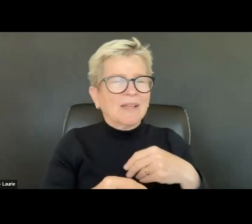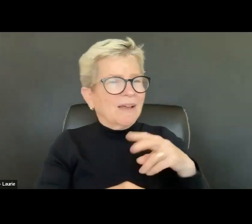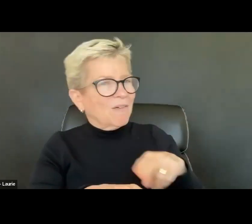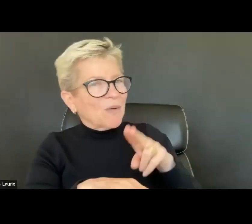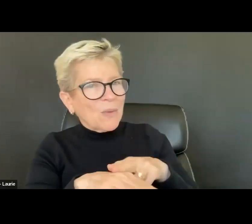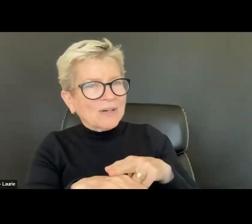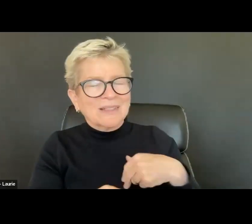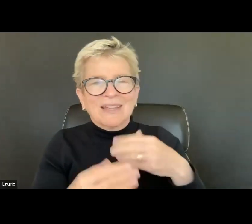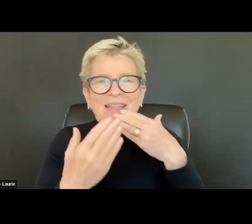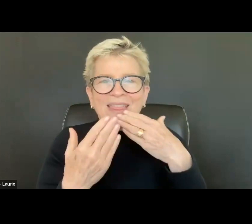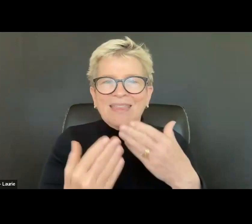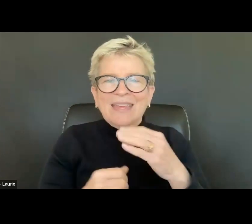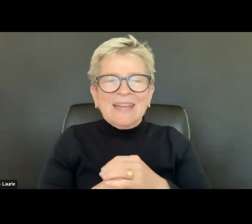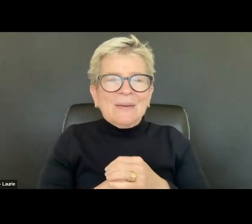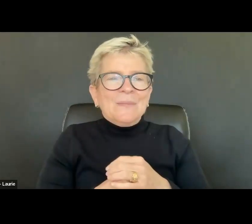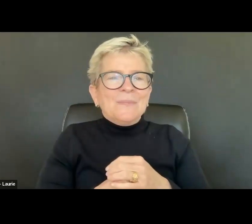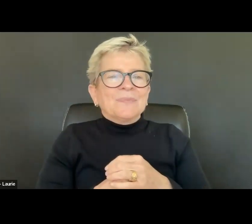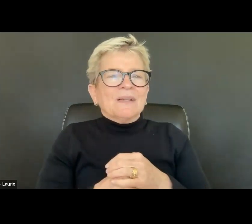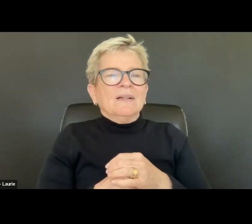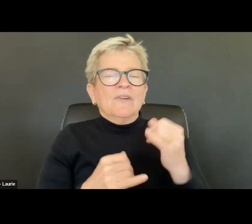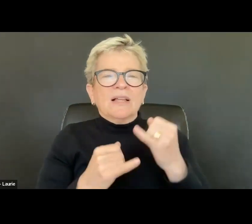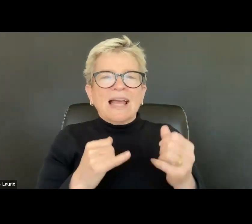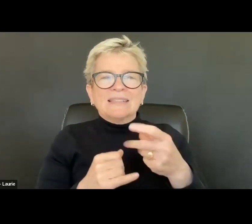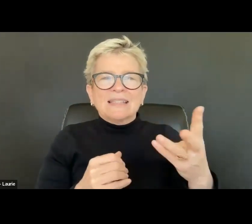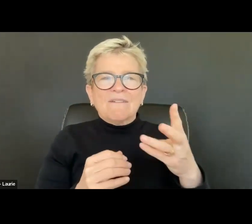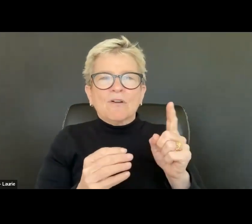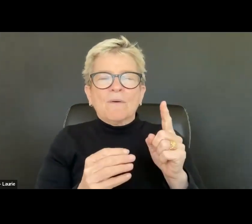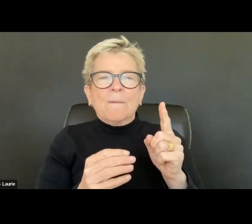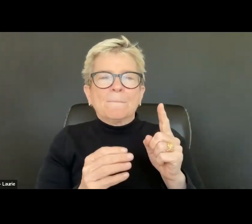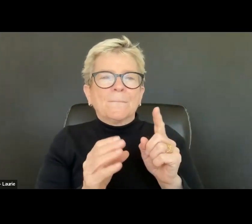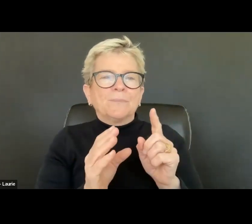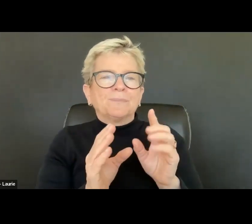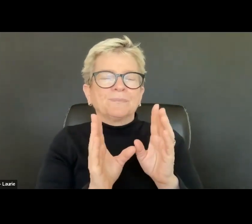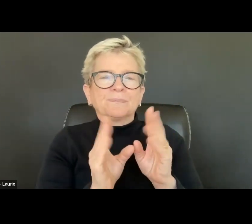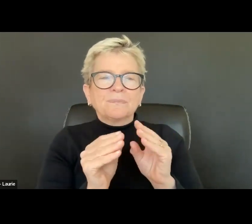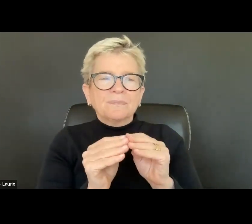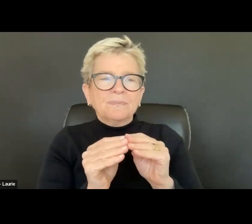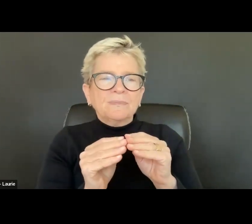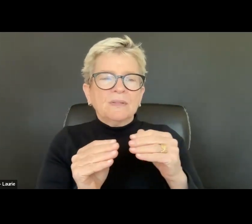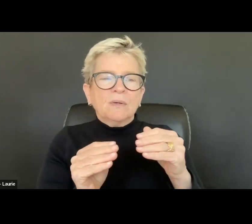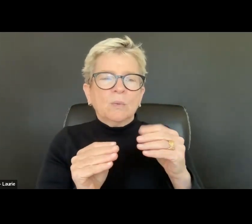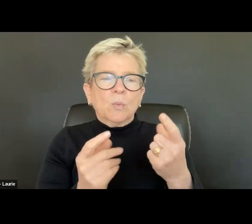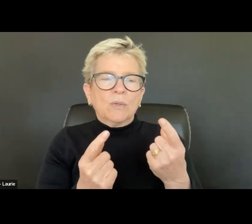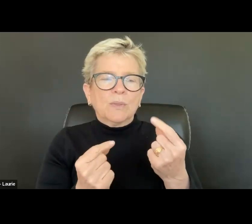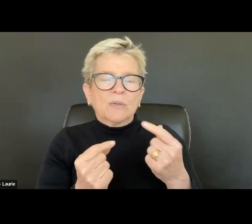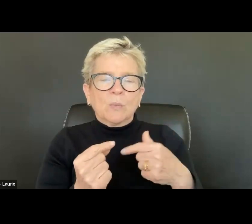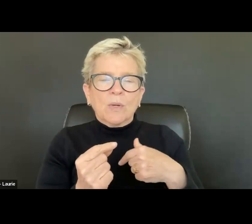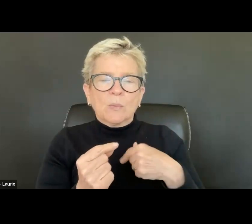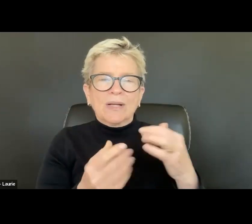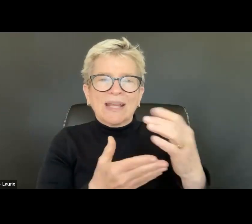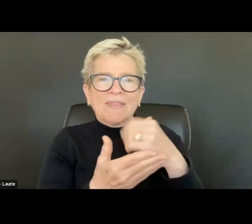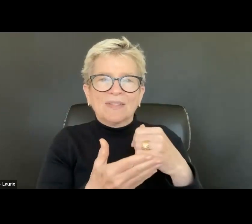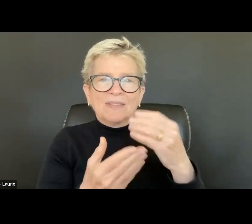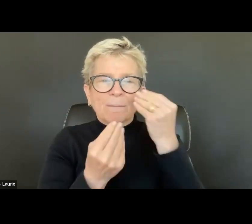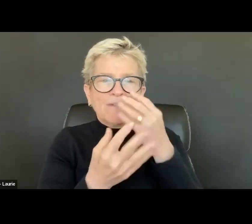we typically had, for the last several meetings, we would be moving into getting some information